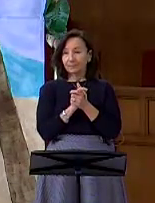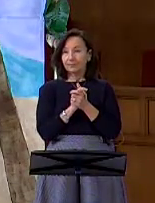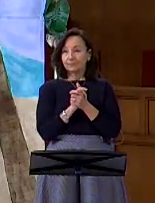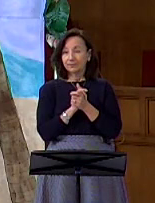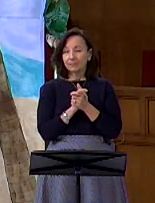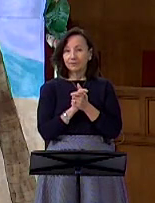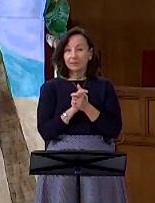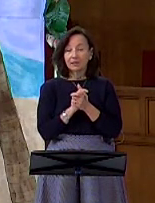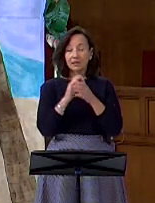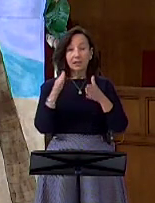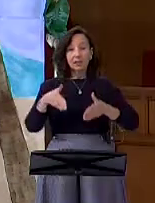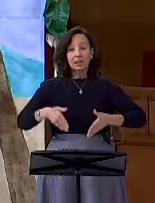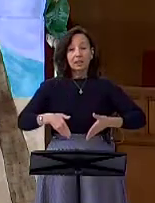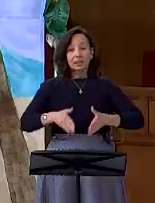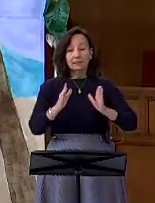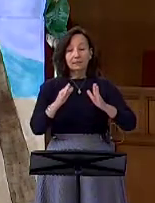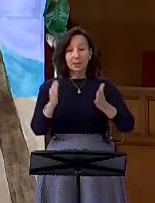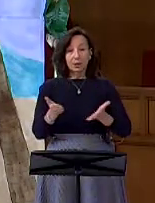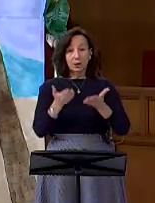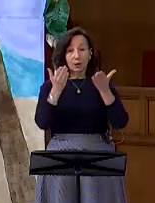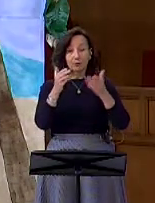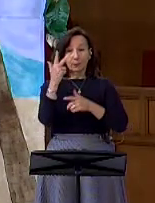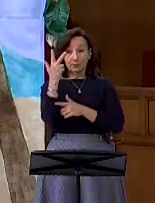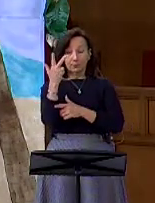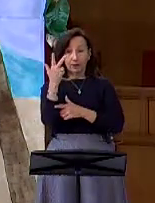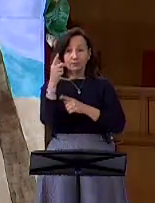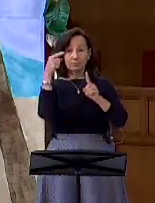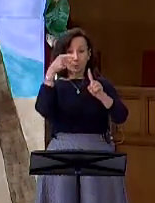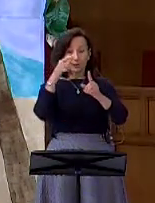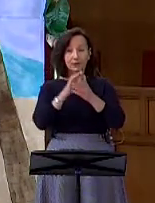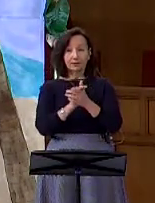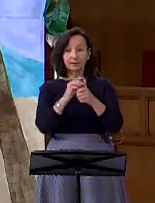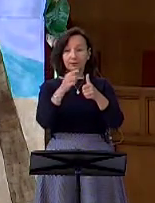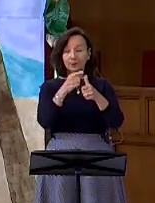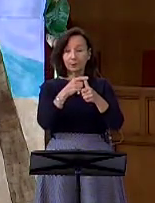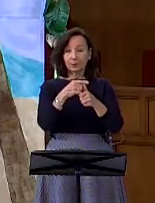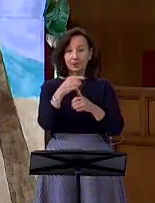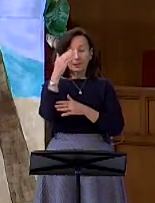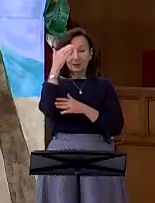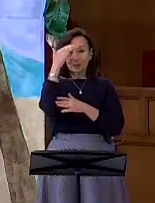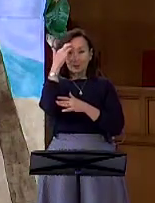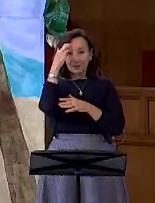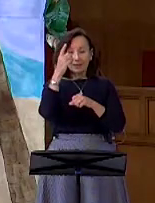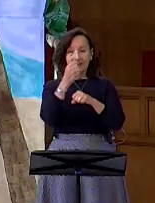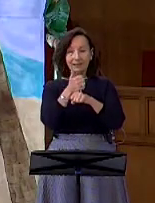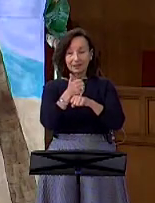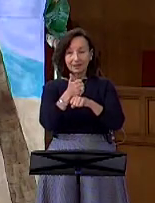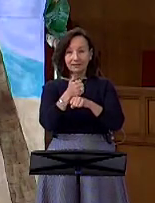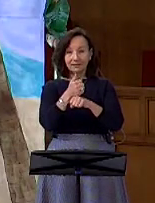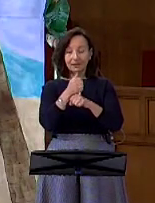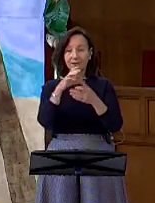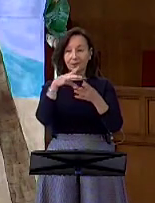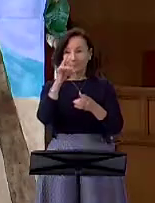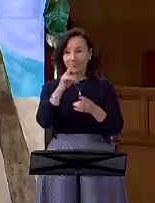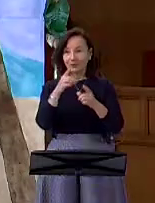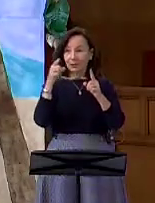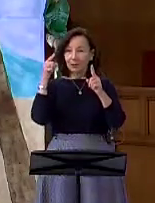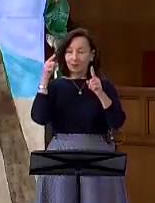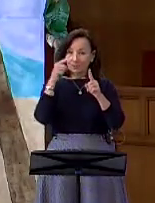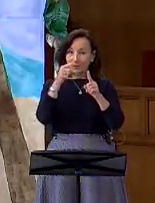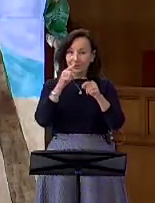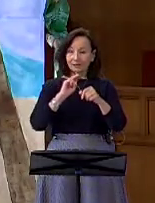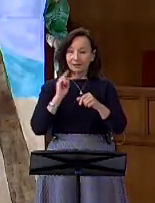Let me offer 3 points. First, the mindset of the Spirit points us every moment